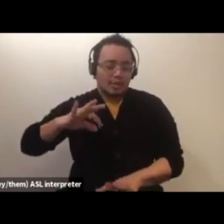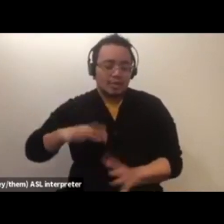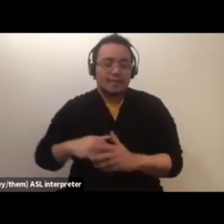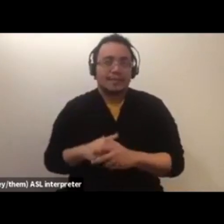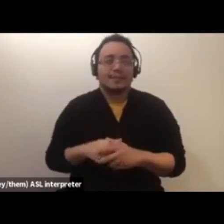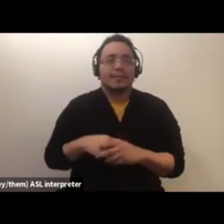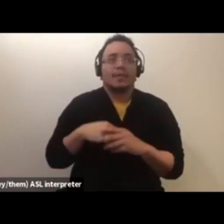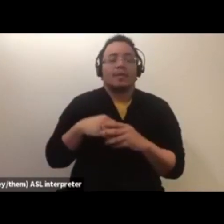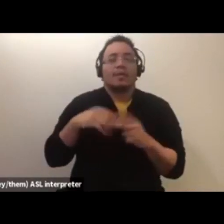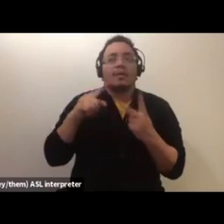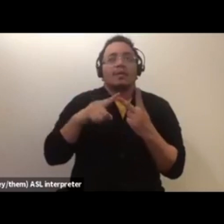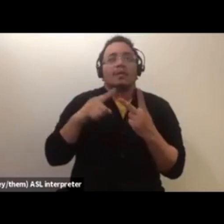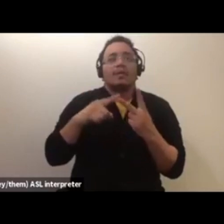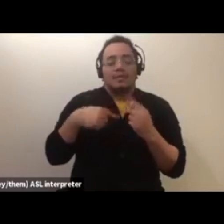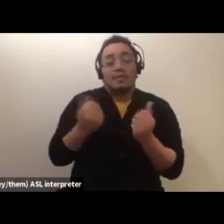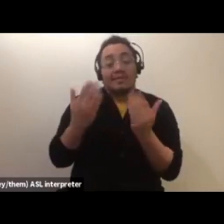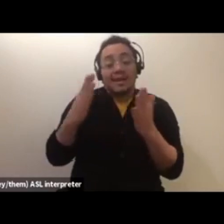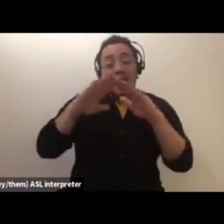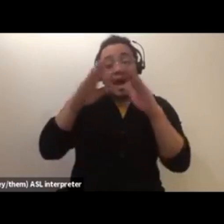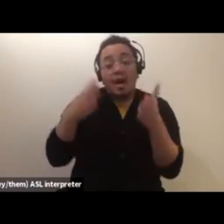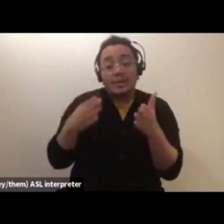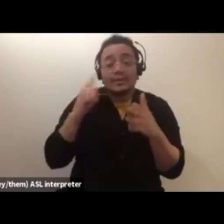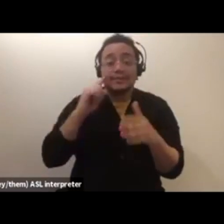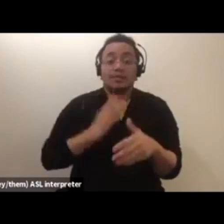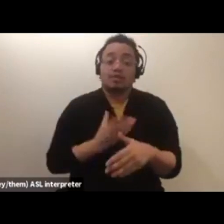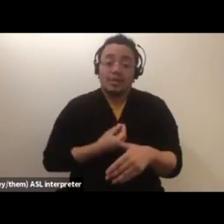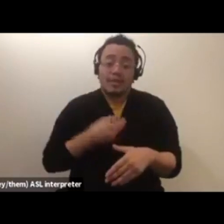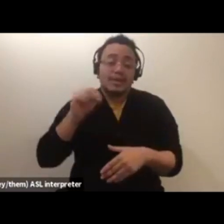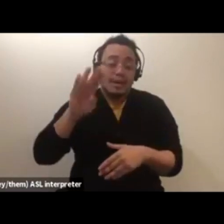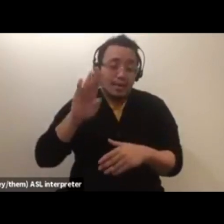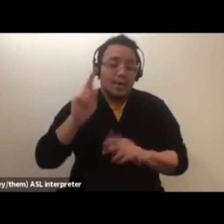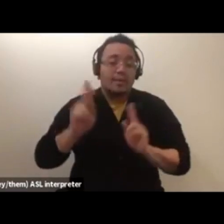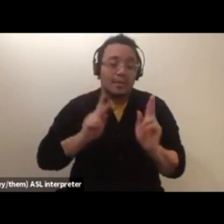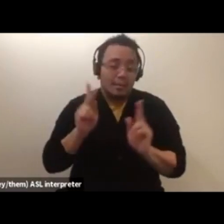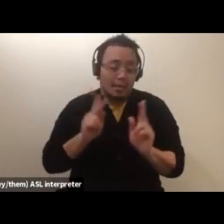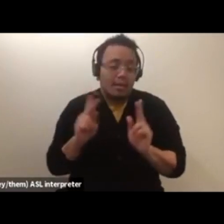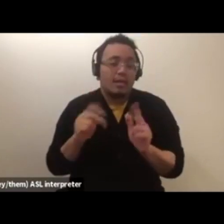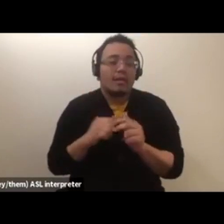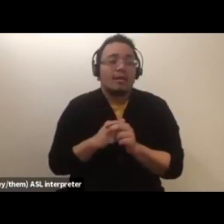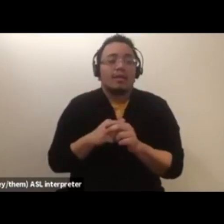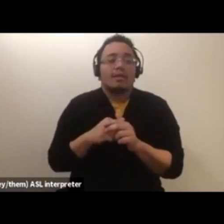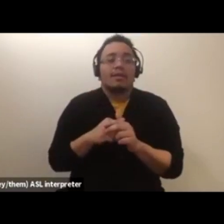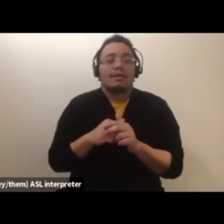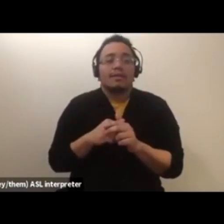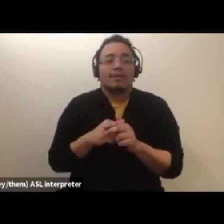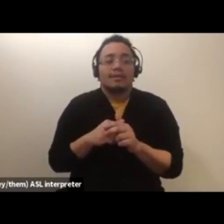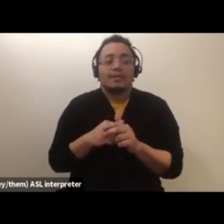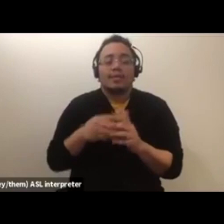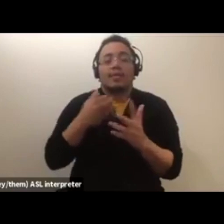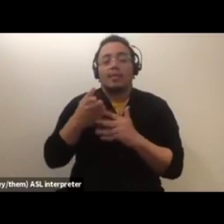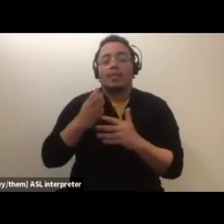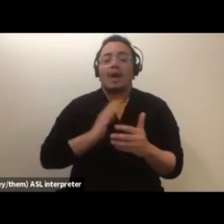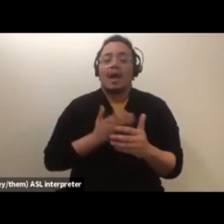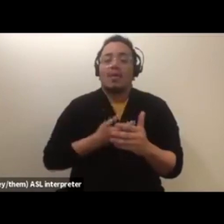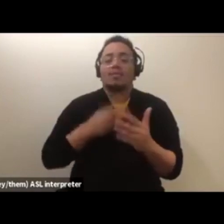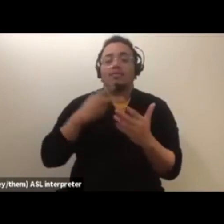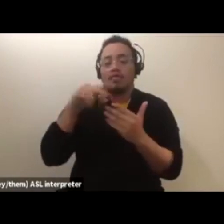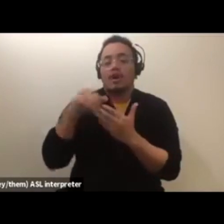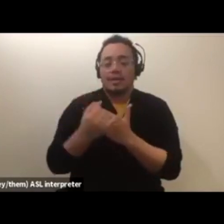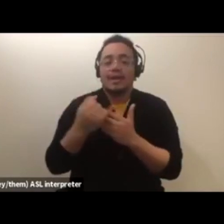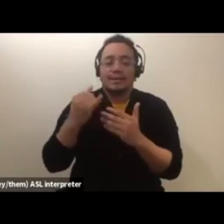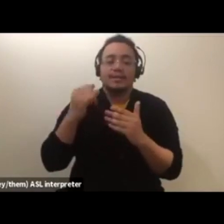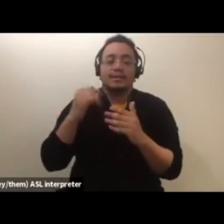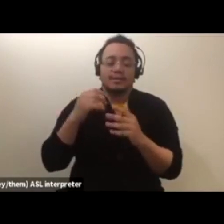provide housing for our transgender and non-binary communities through our housing initiative, Project T. I'm